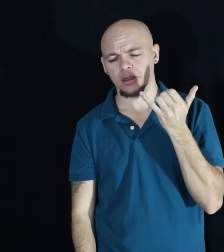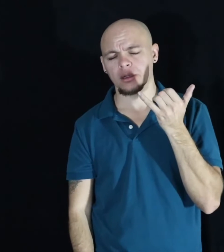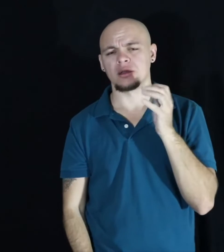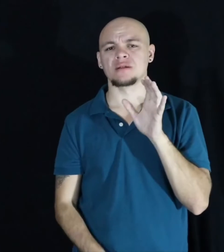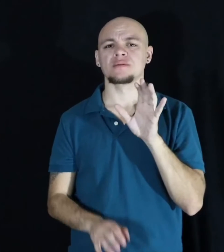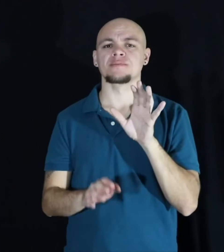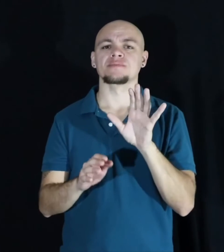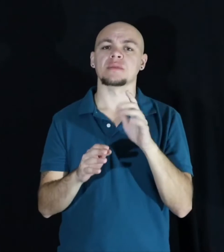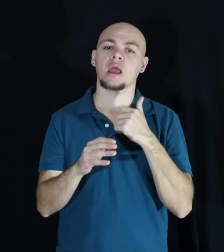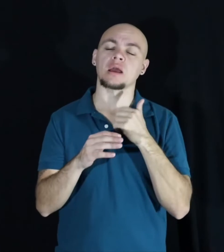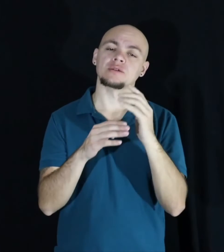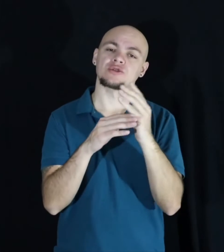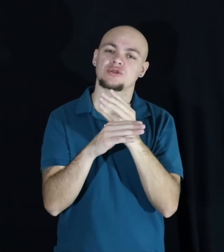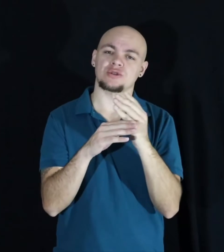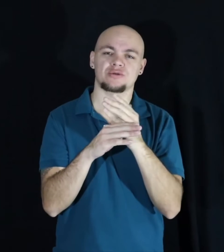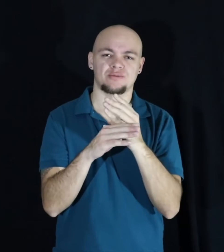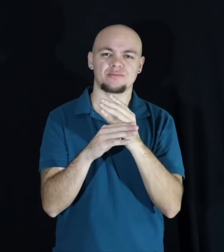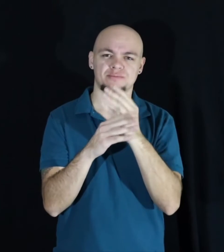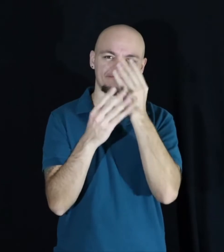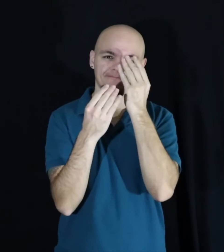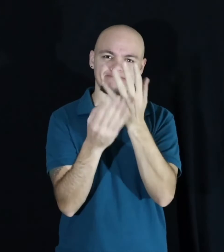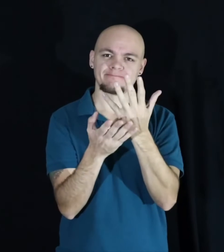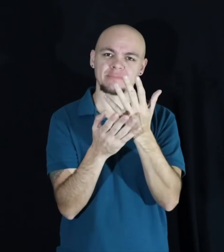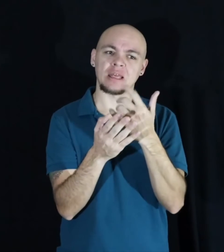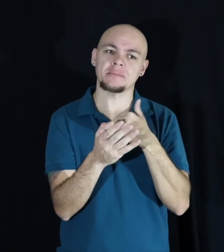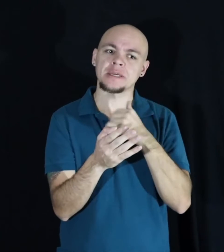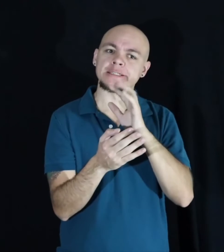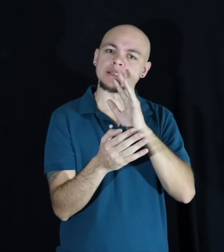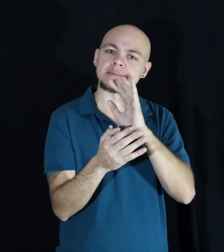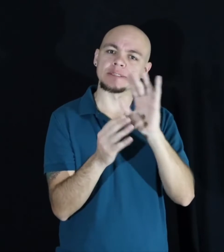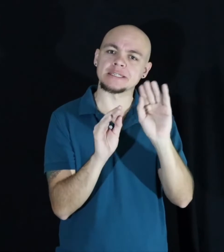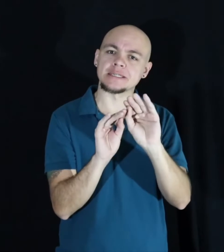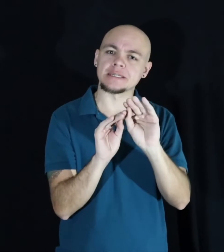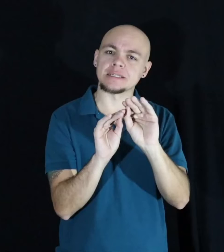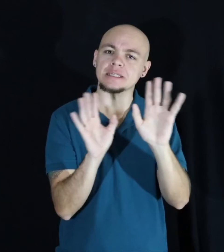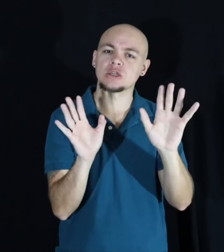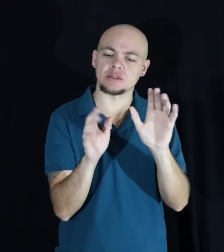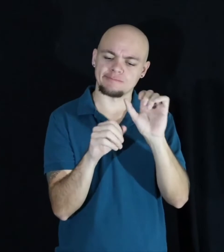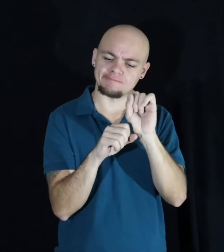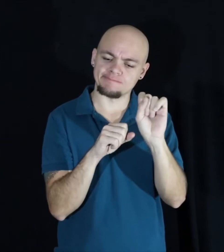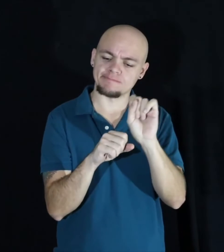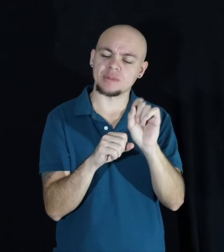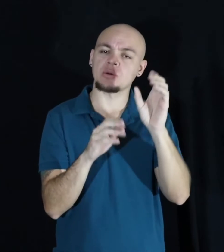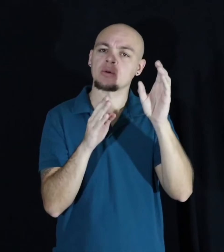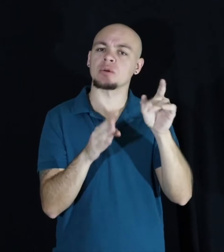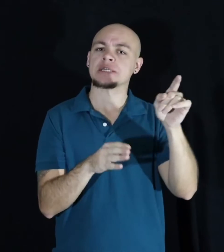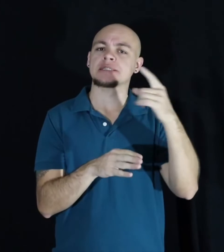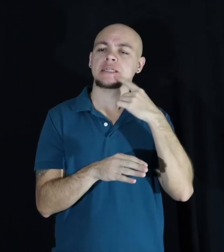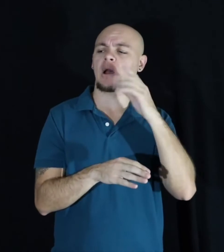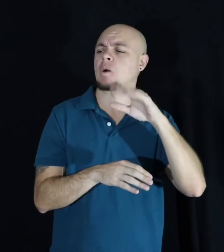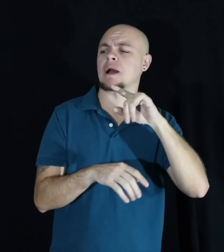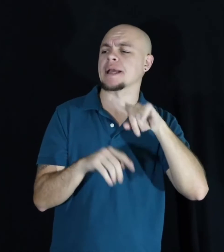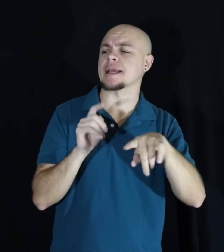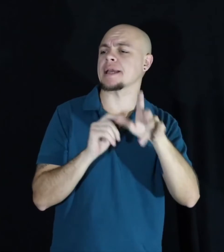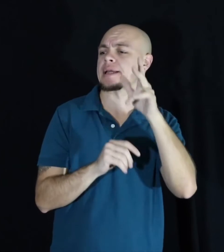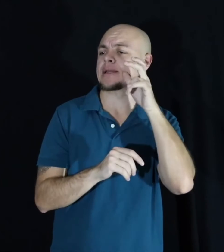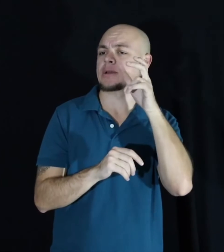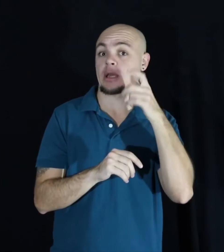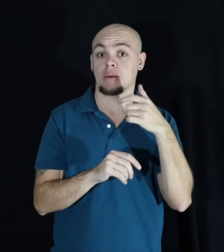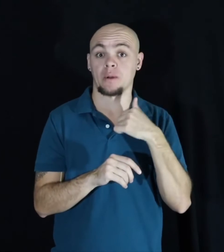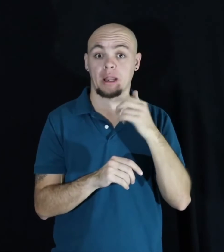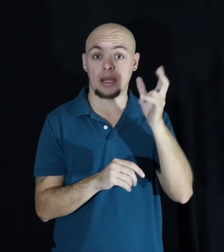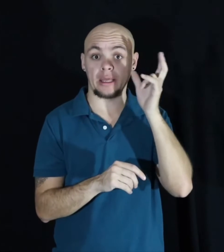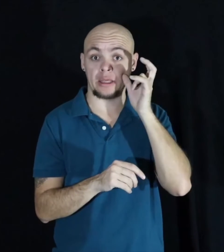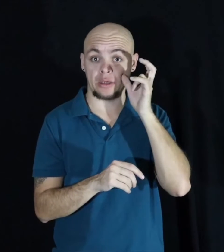I've just shared with you all how hard I work to be able to speak clearly to people. So when someone says they can't hear me, what I hear them